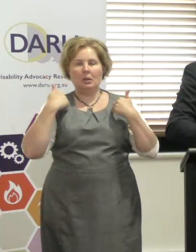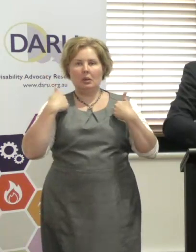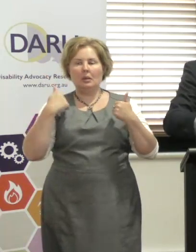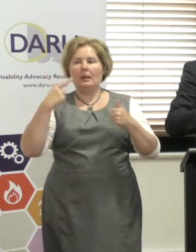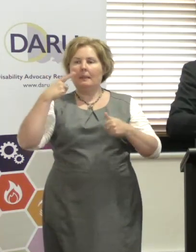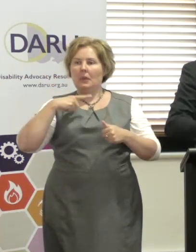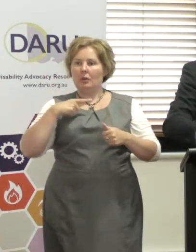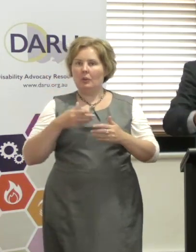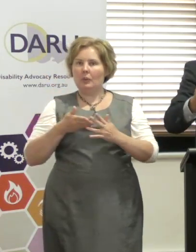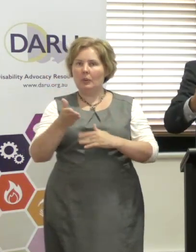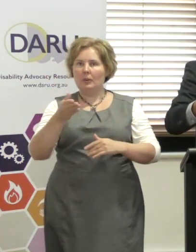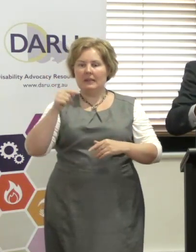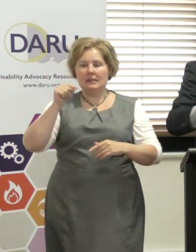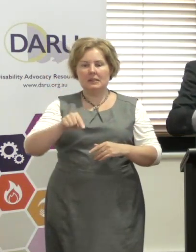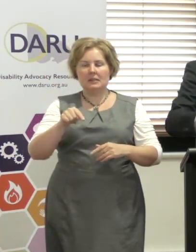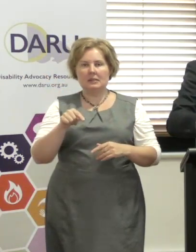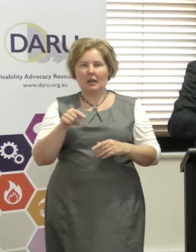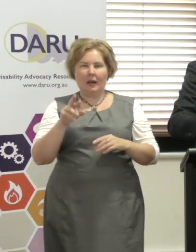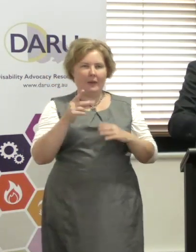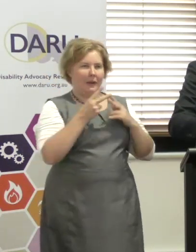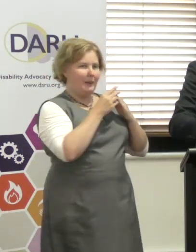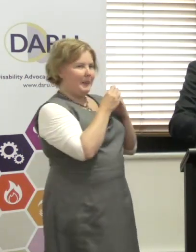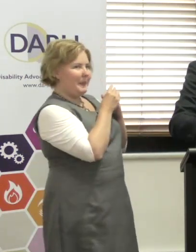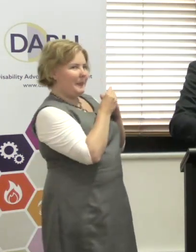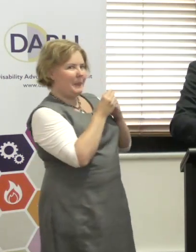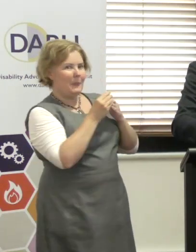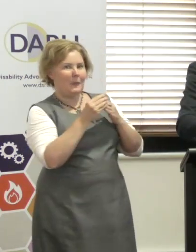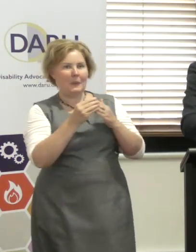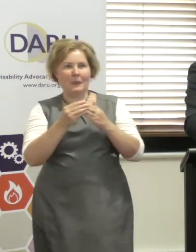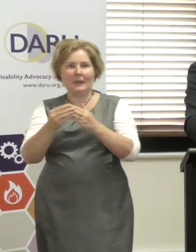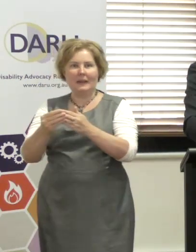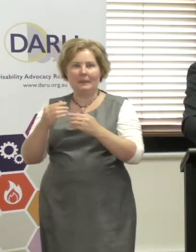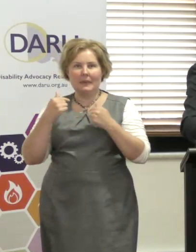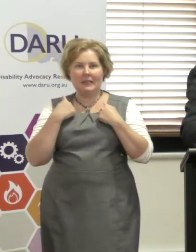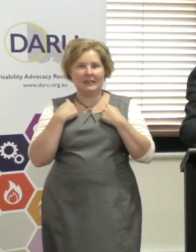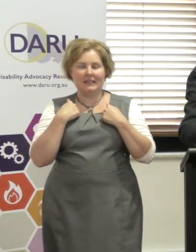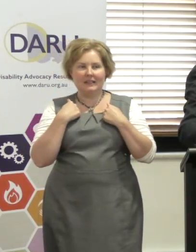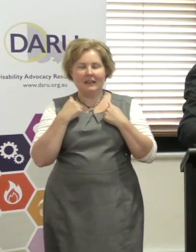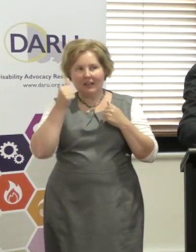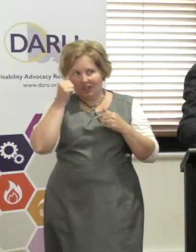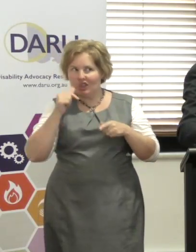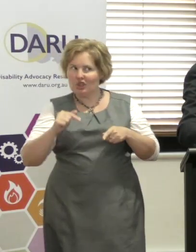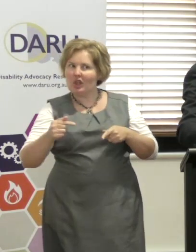does change tack in a few moments. And I know it can be very confronting for people. So